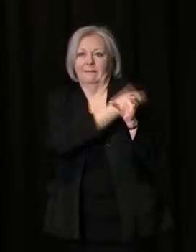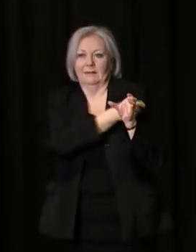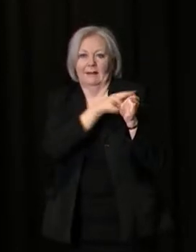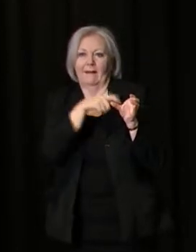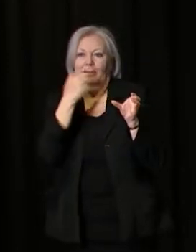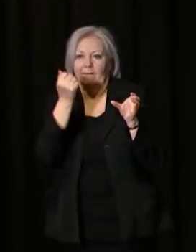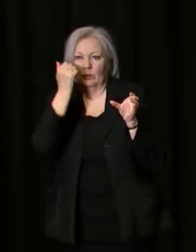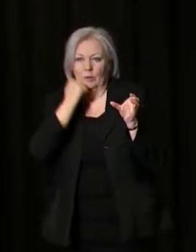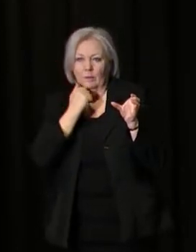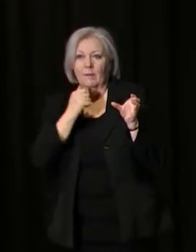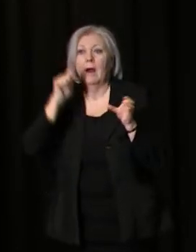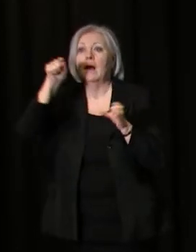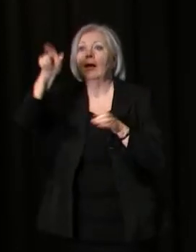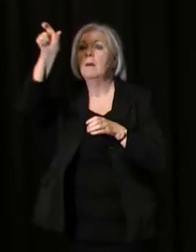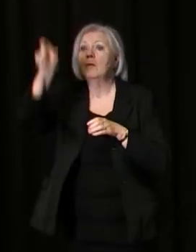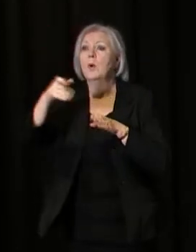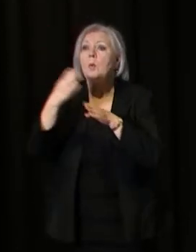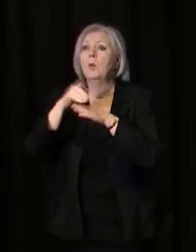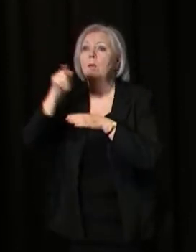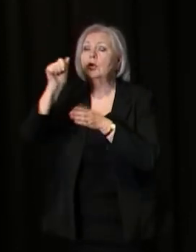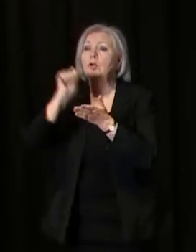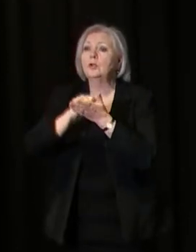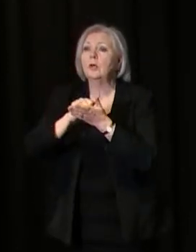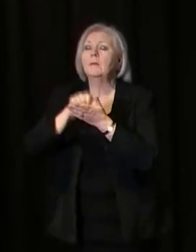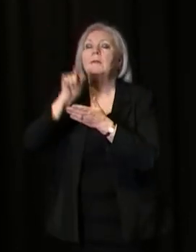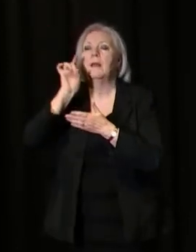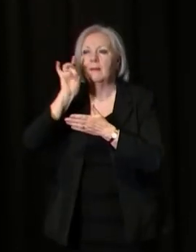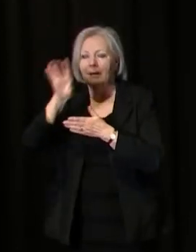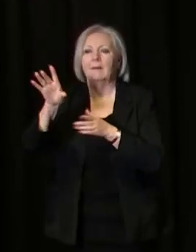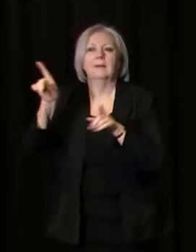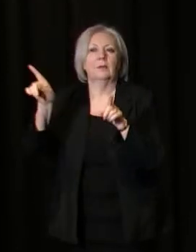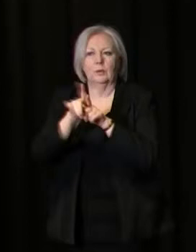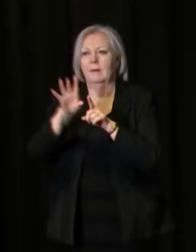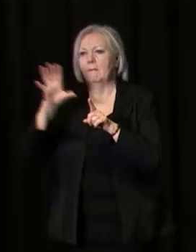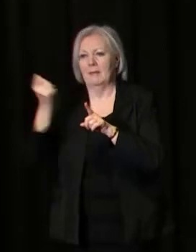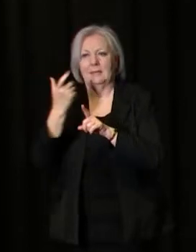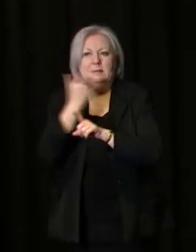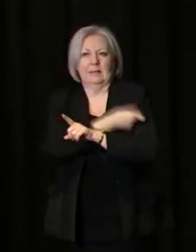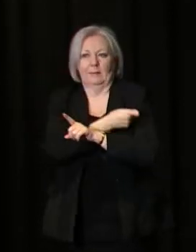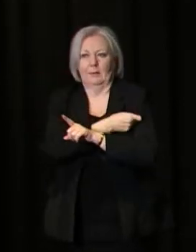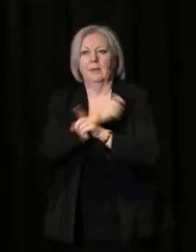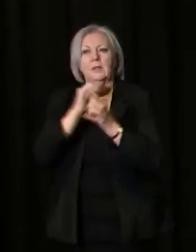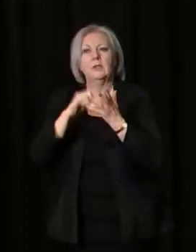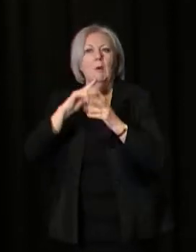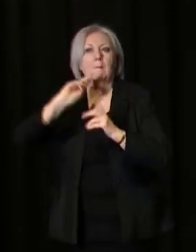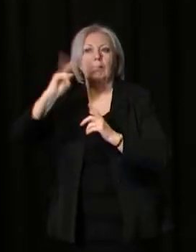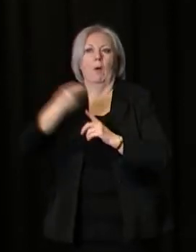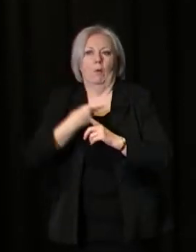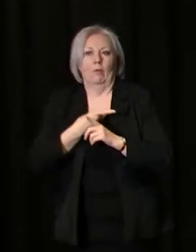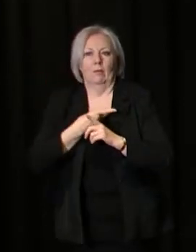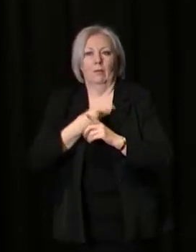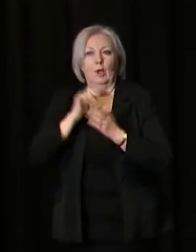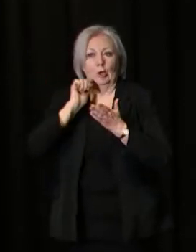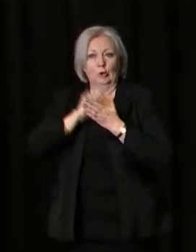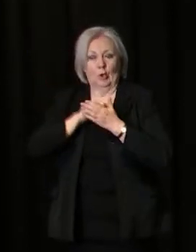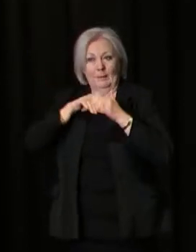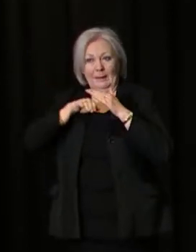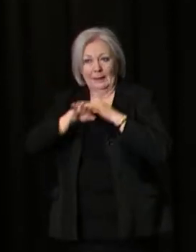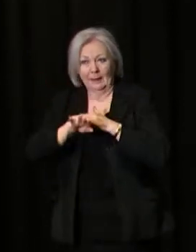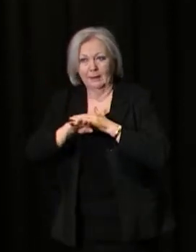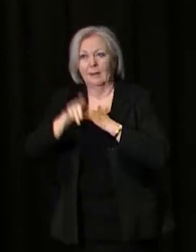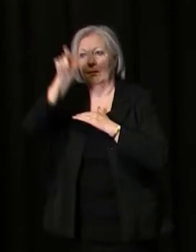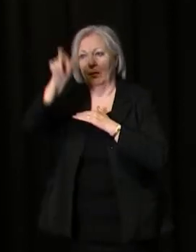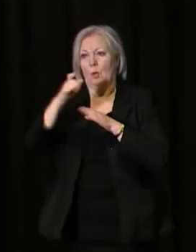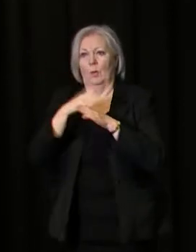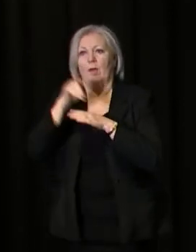a staff member, those arrangements will apply across the state as per the normal vaccinated economy